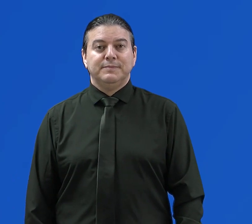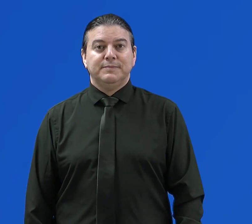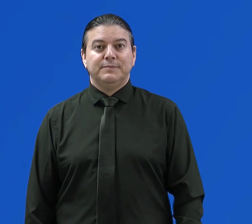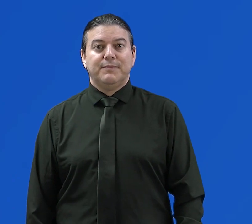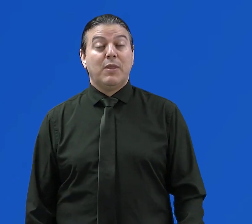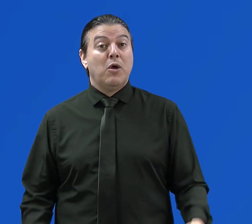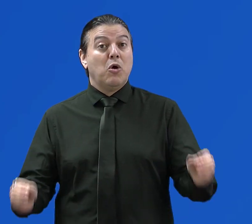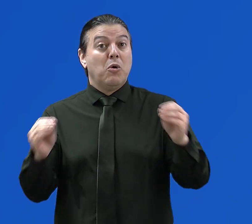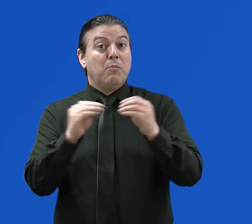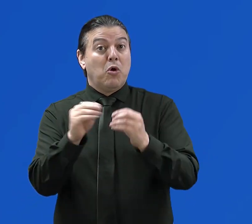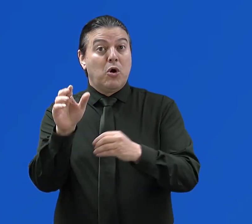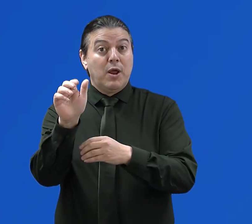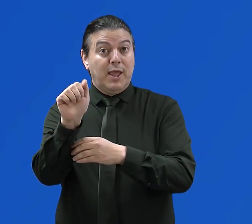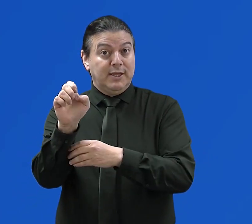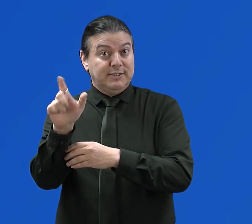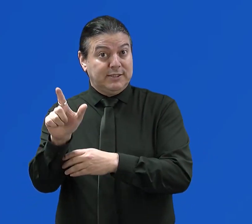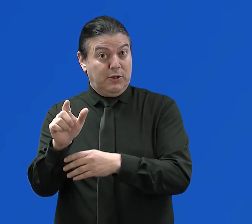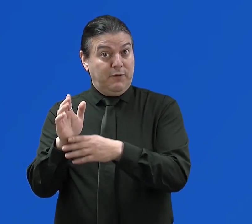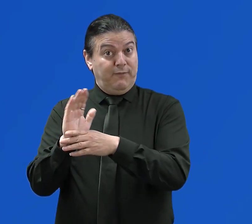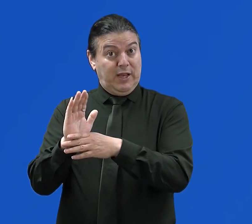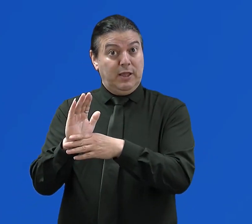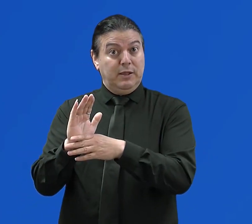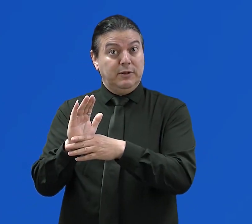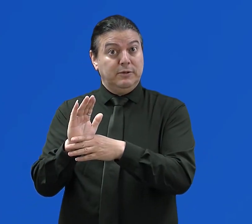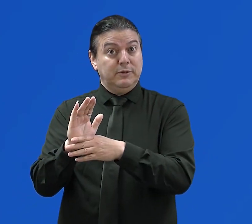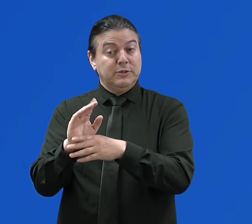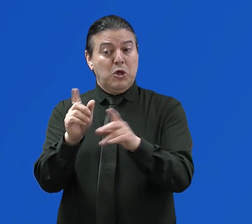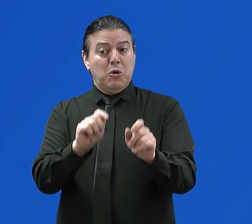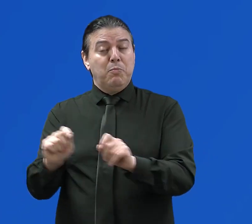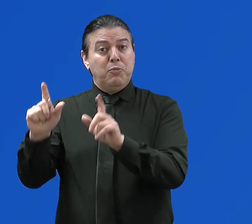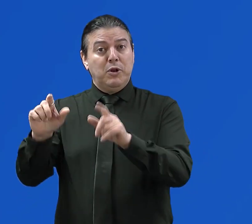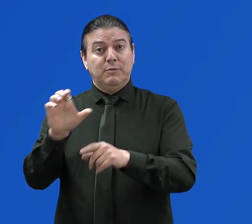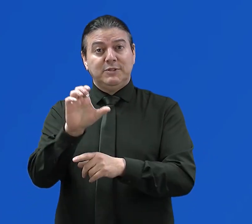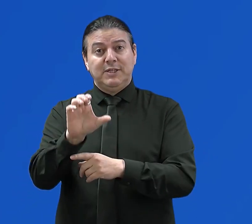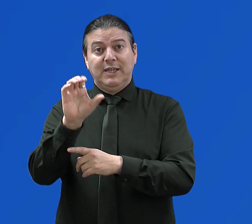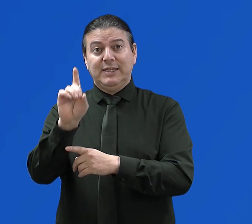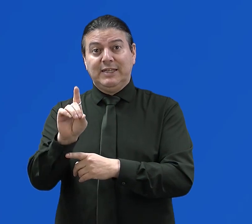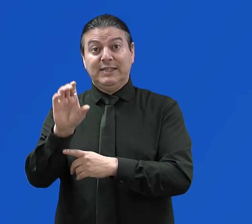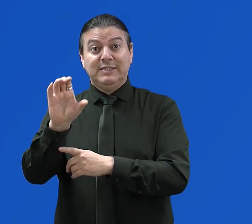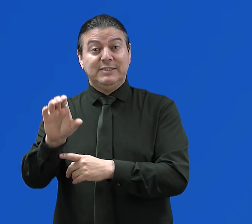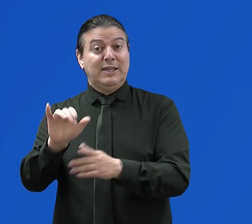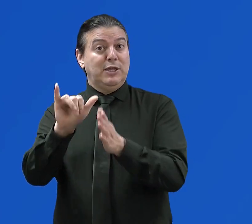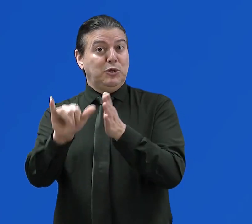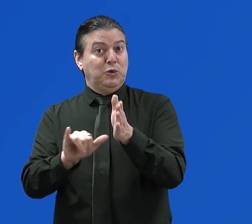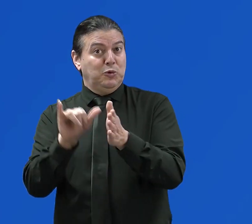For more ASL videos, go to CDC's YouTube channel.